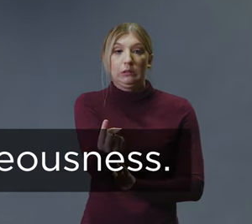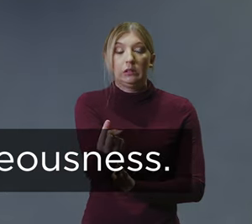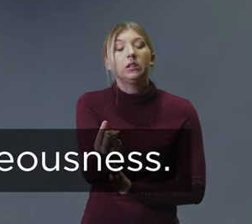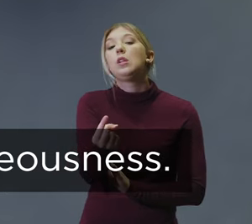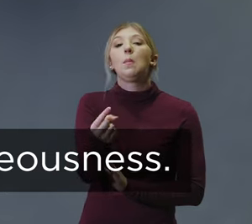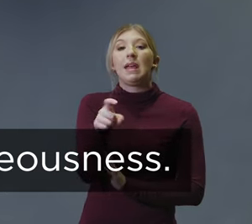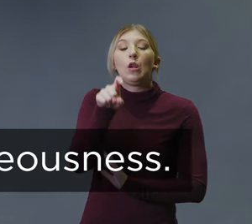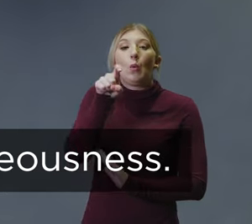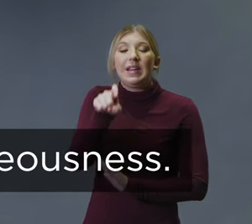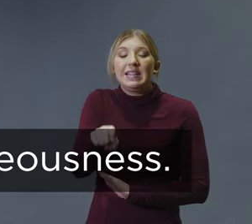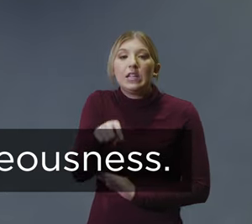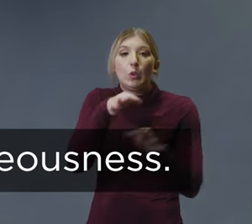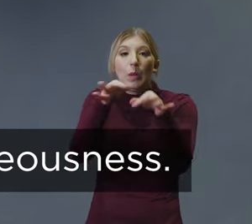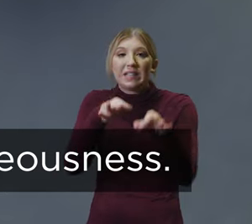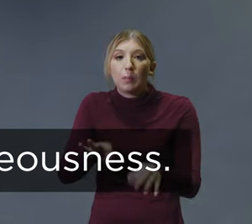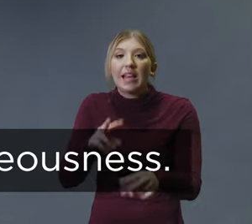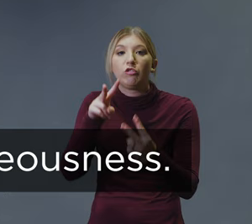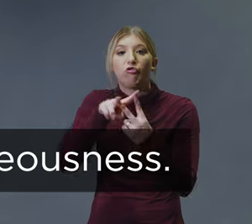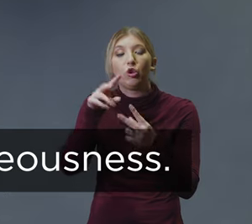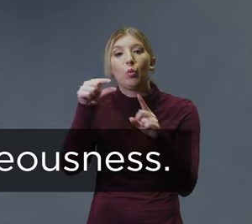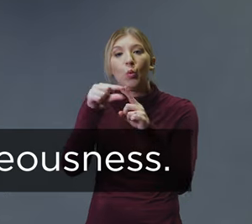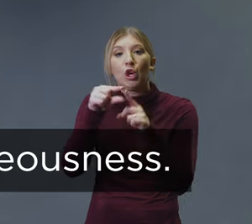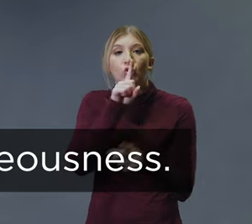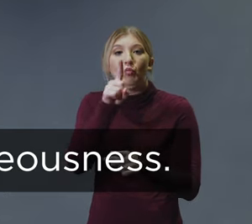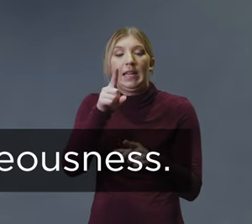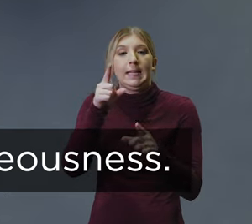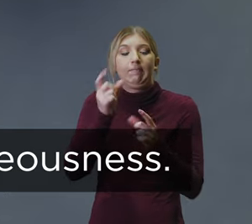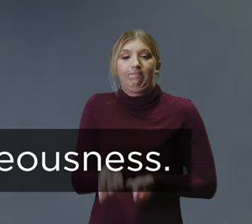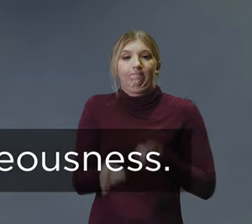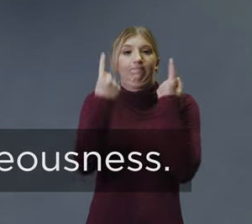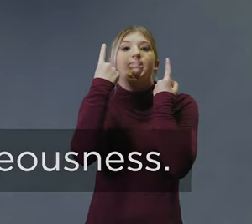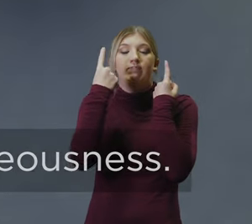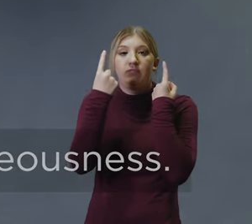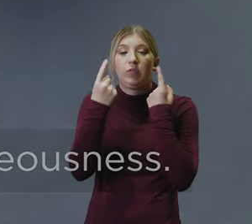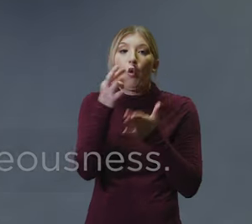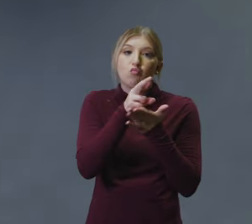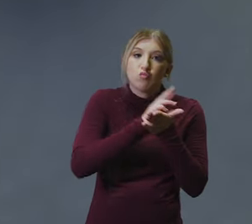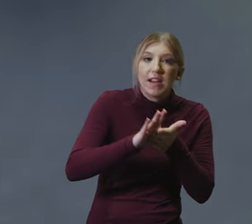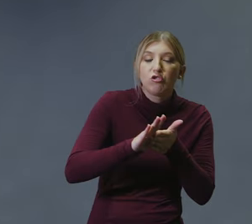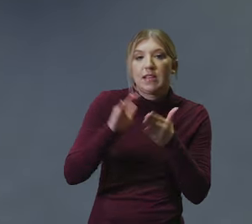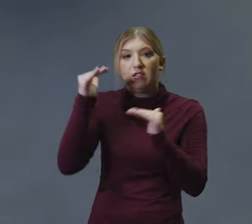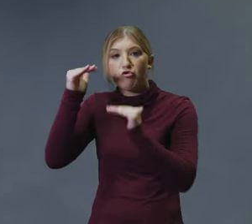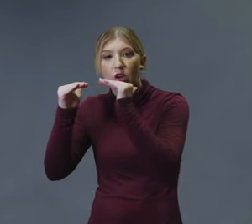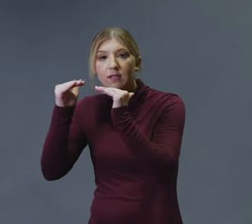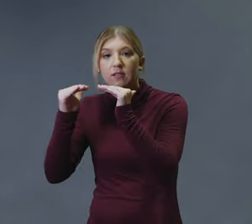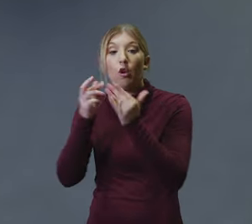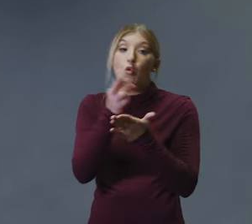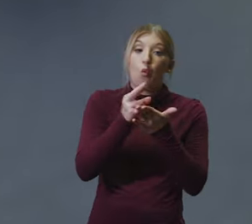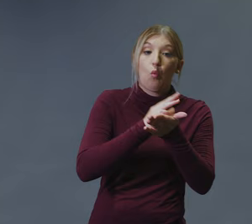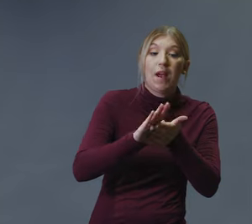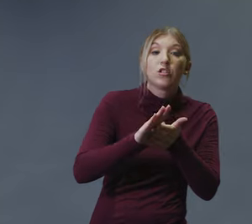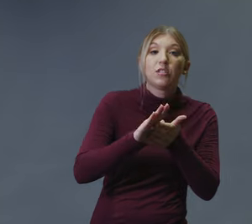necessary to walk through these two words to get the whole scope of what I mean. And those two words, righteousness and justice. Righteousness